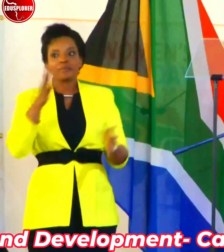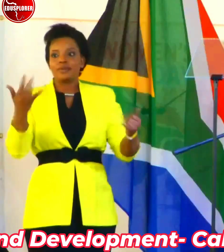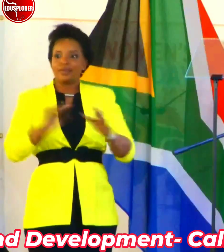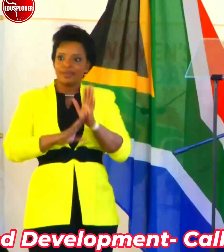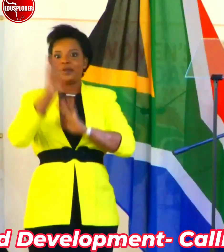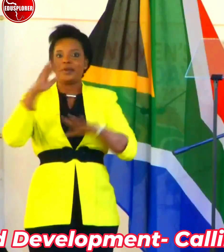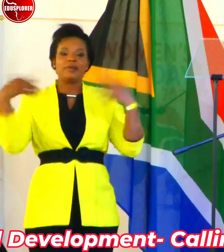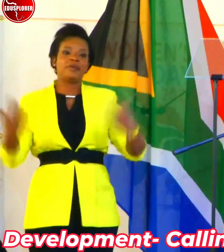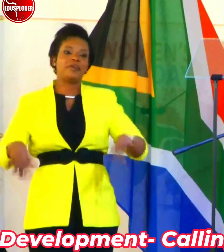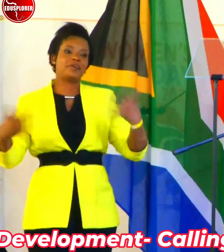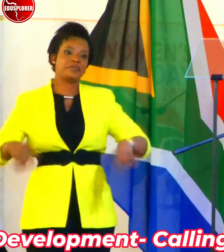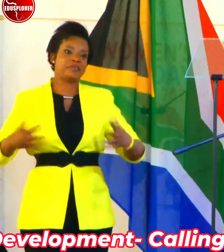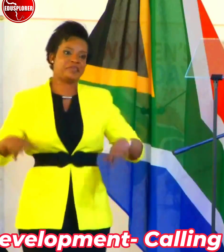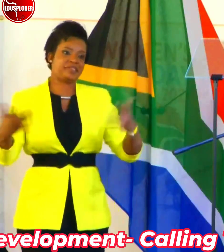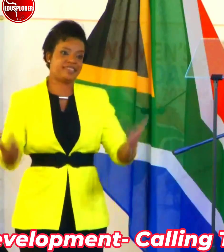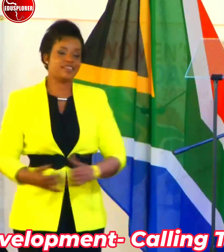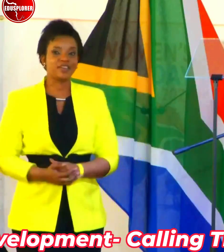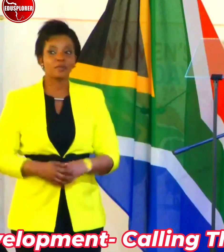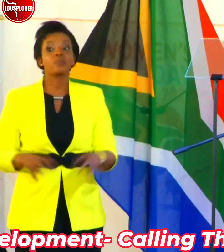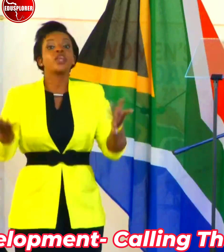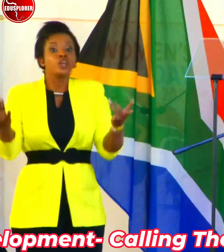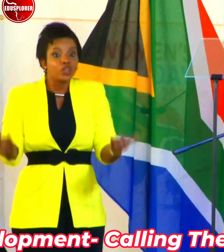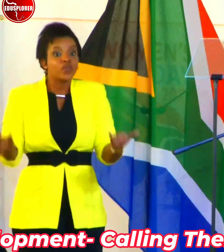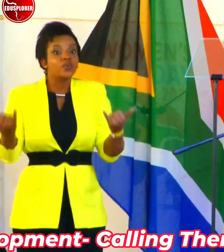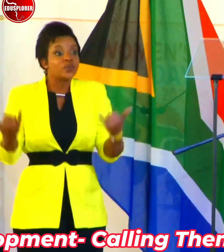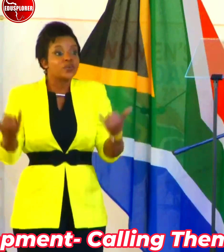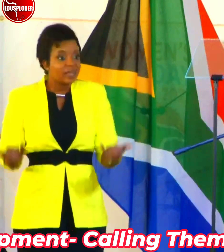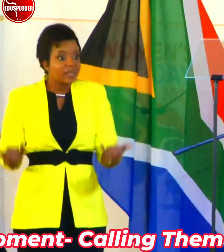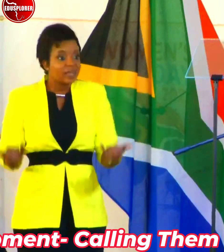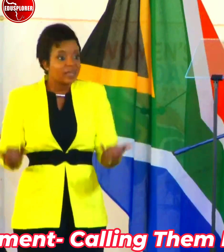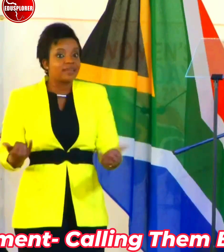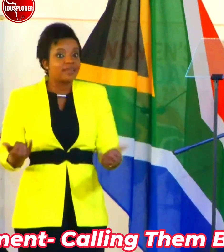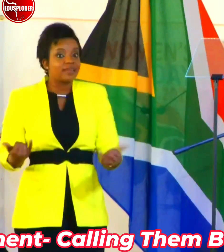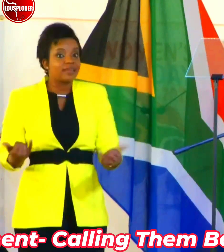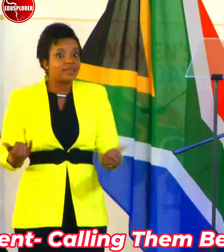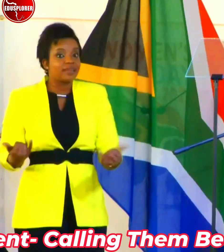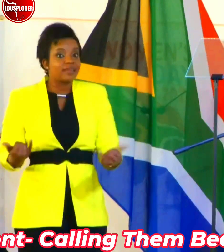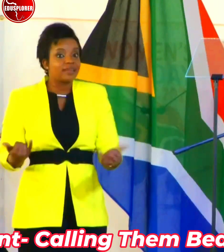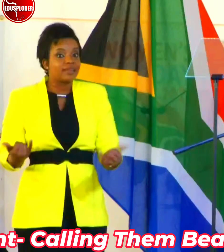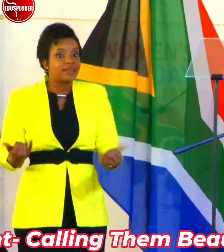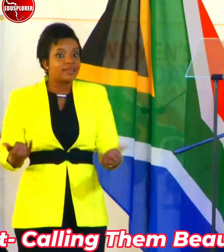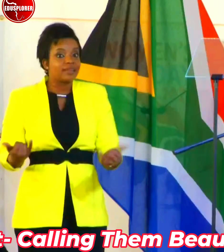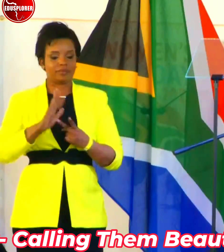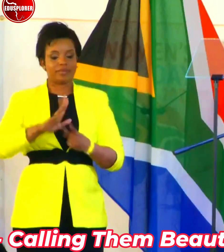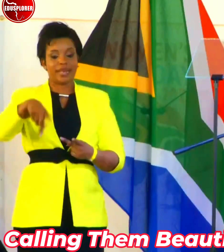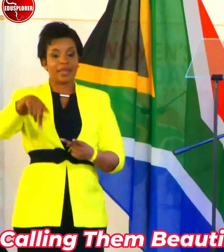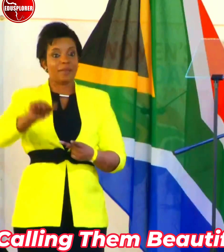areas. And today, in Durban and